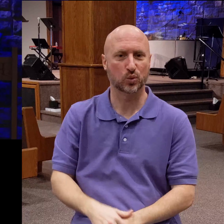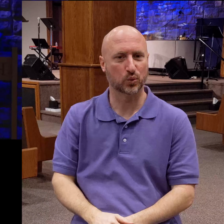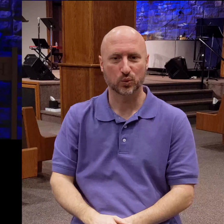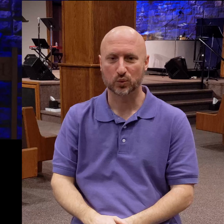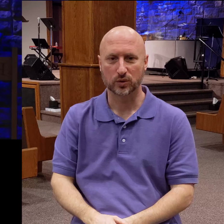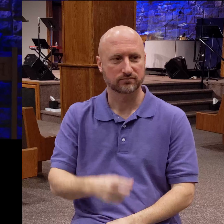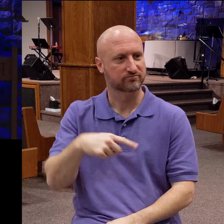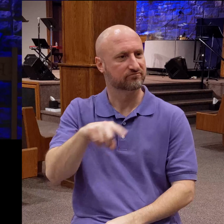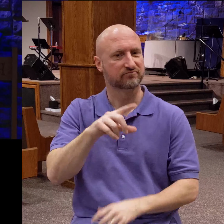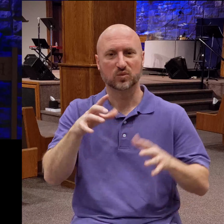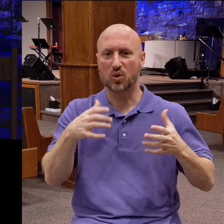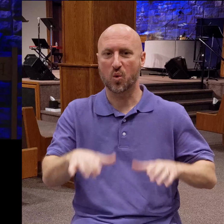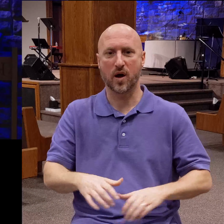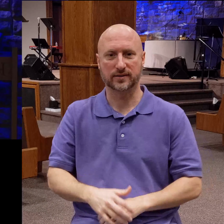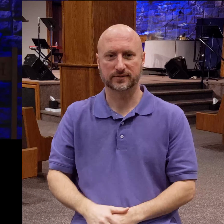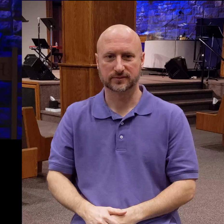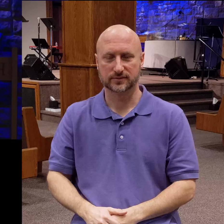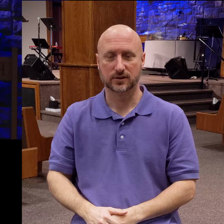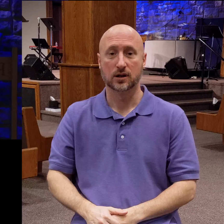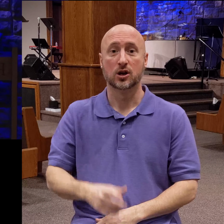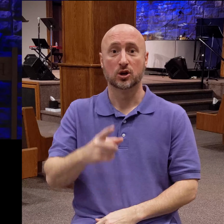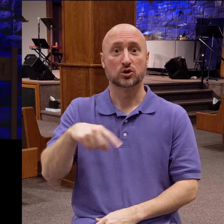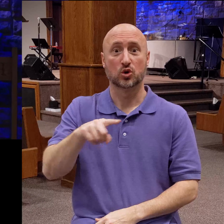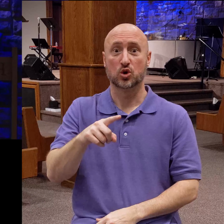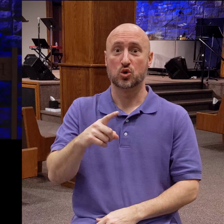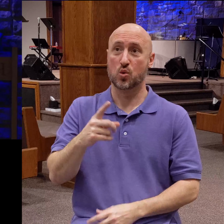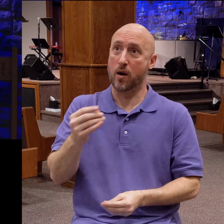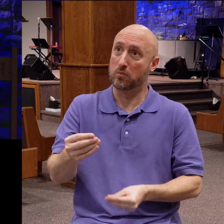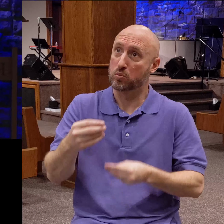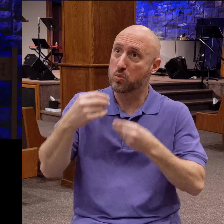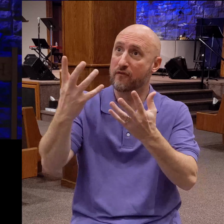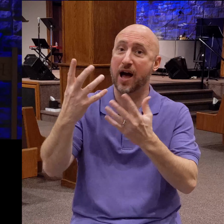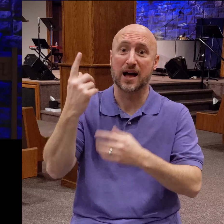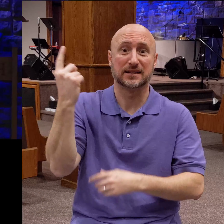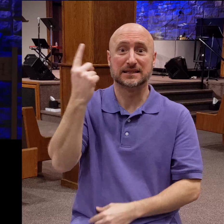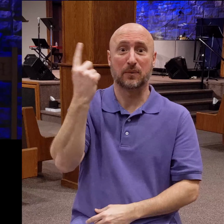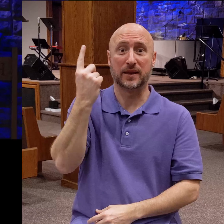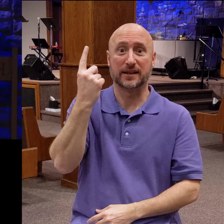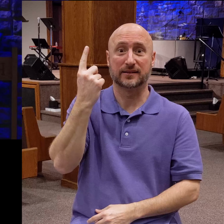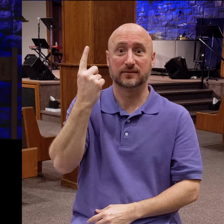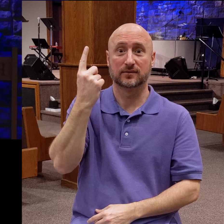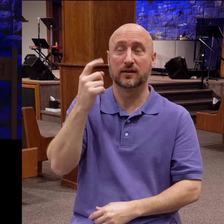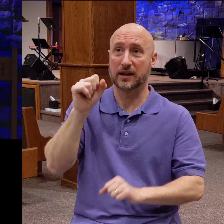You come to this equation, you make no contribution.